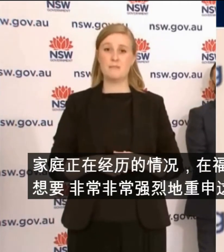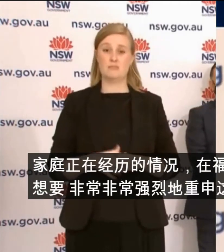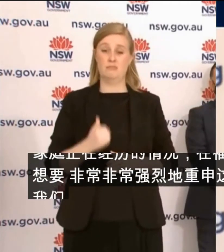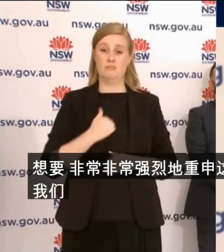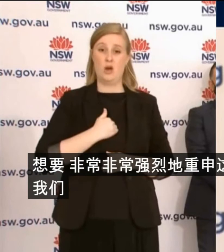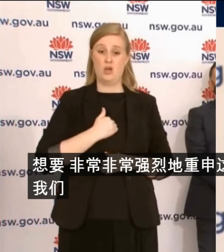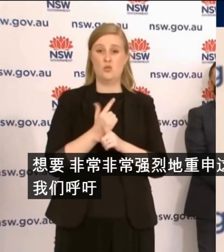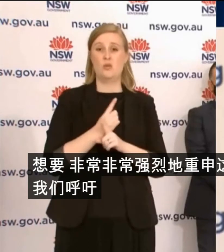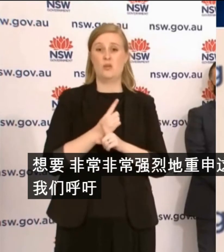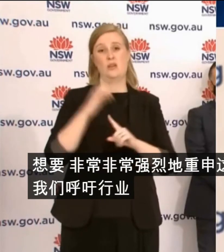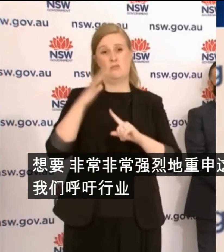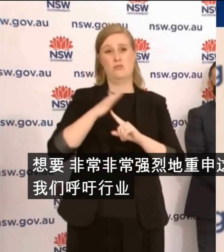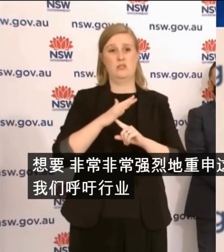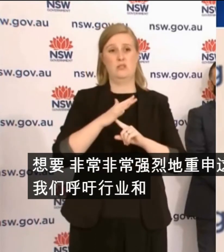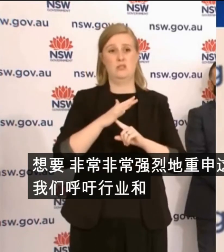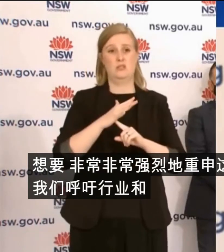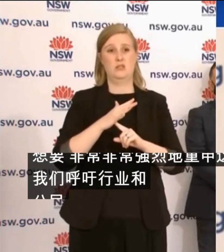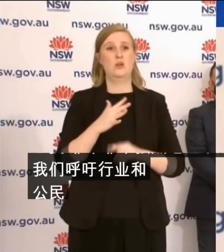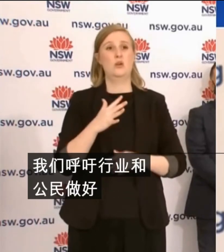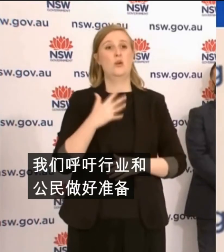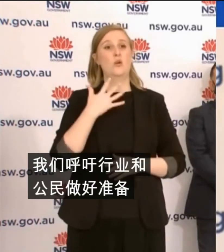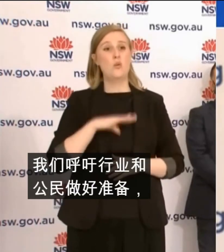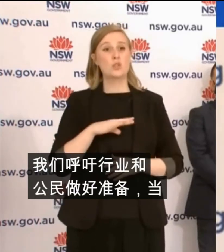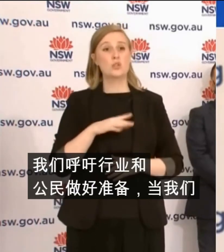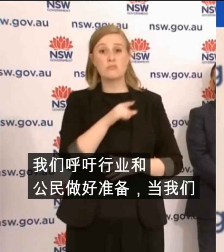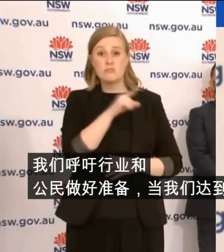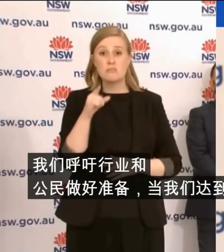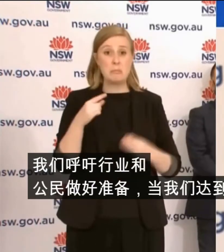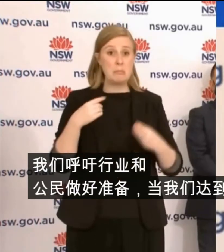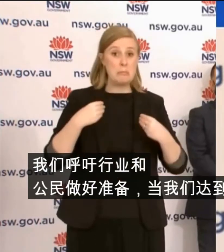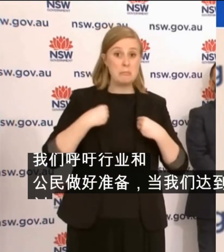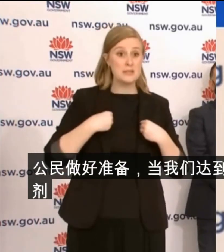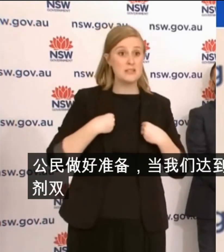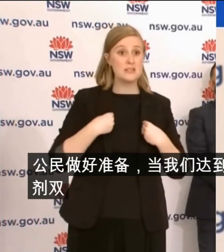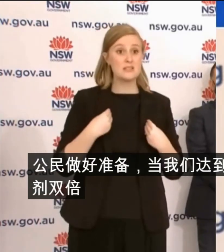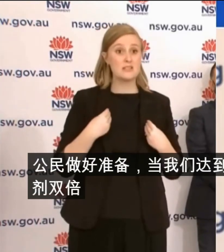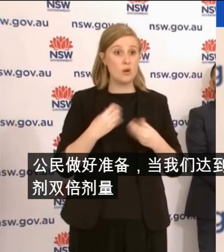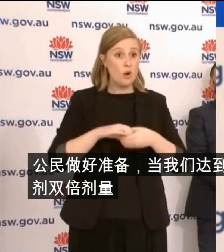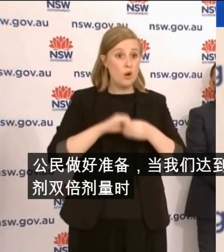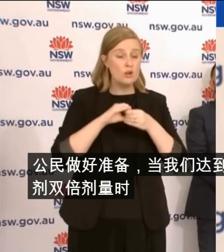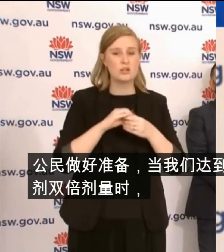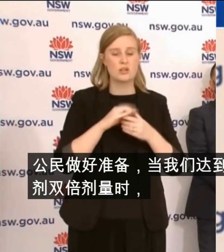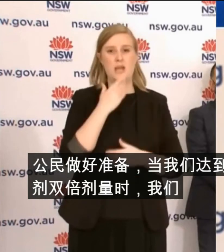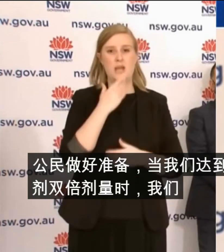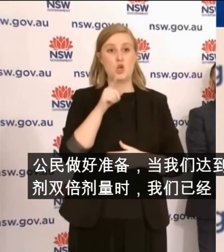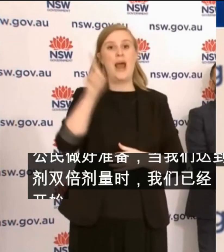strongly. We're calling upon industry and citizens to get ready for when we hit that 70% double dose. We are already starting to work